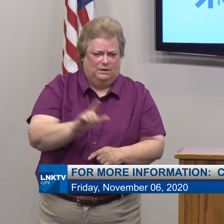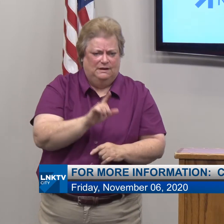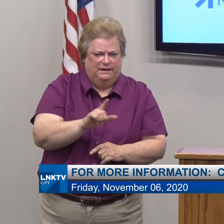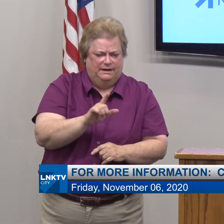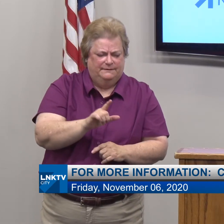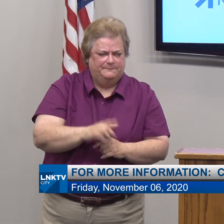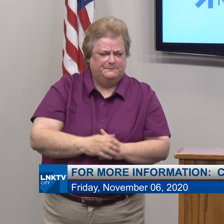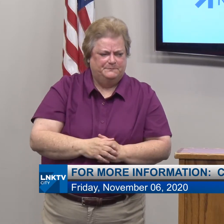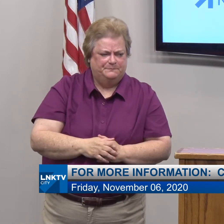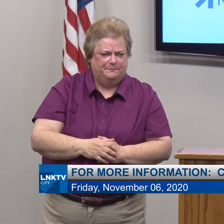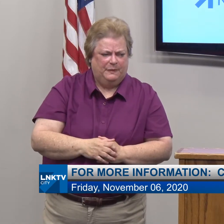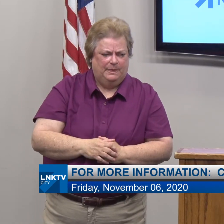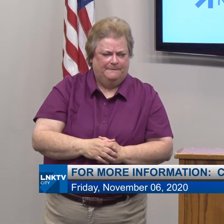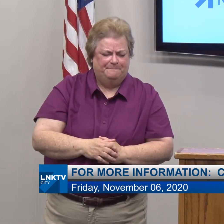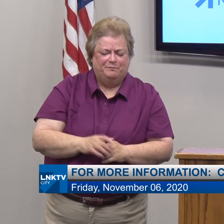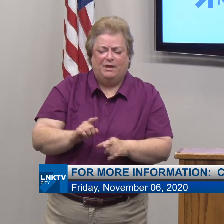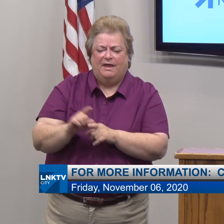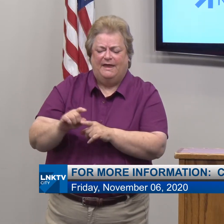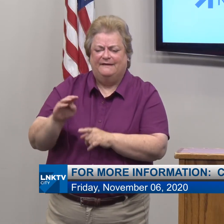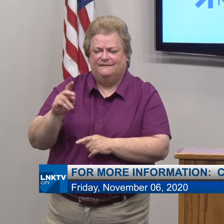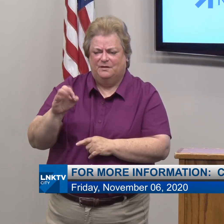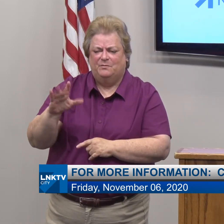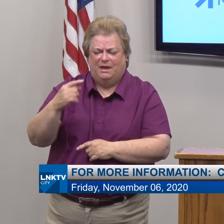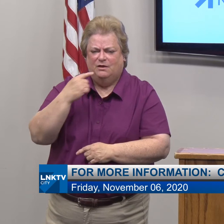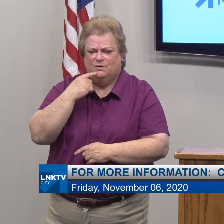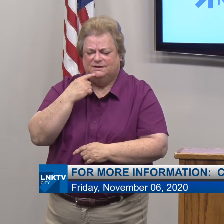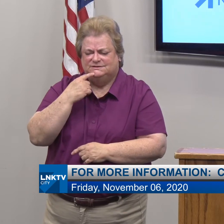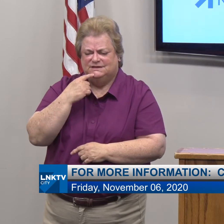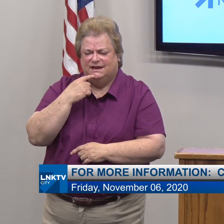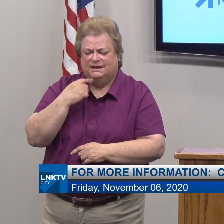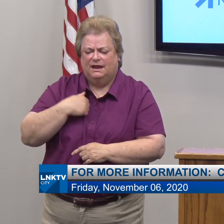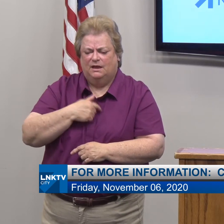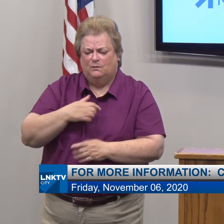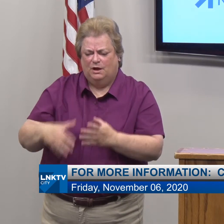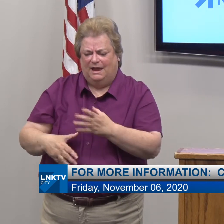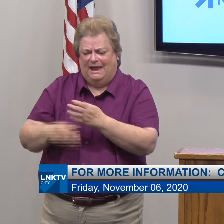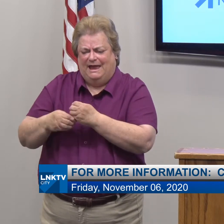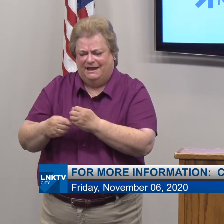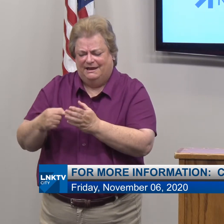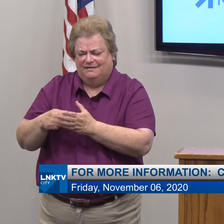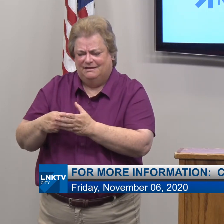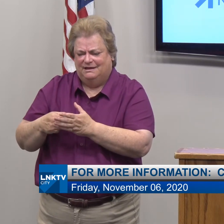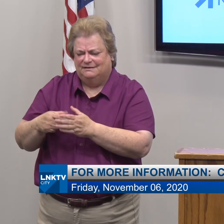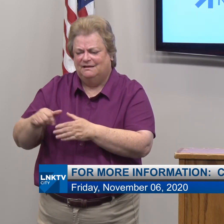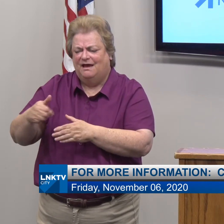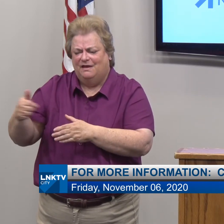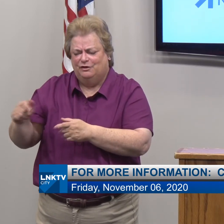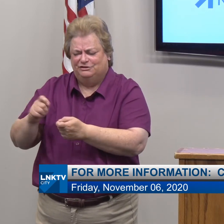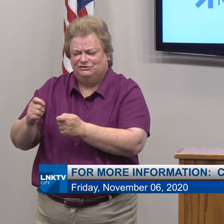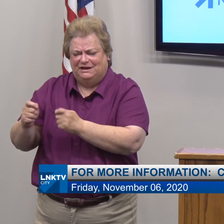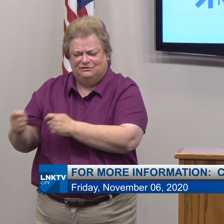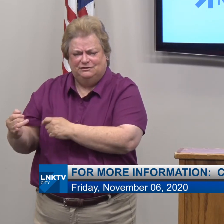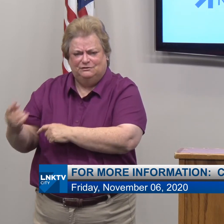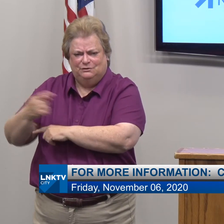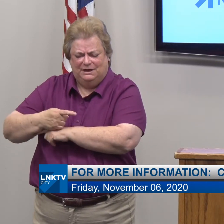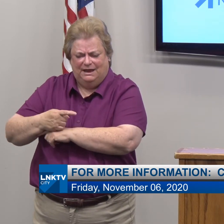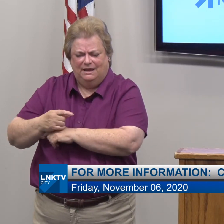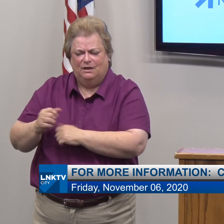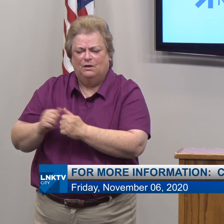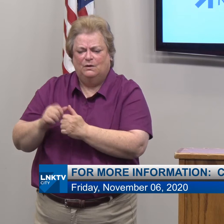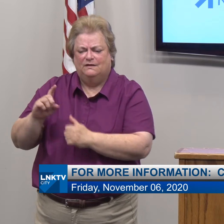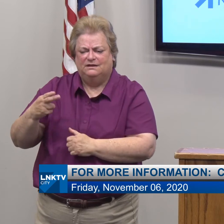So as the mayor discussed, and I was saying, we're adding these other changes today with the